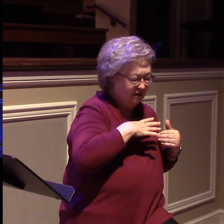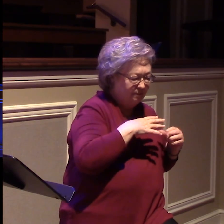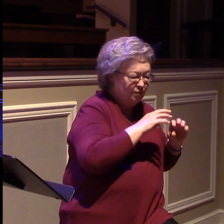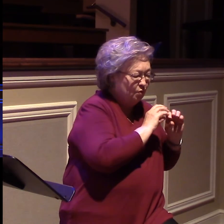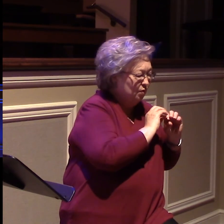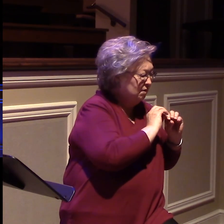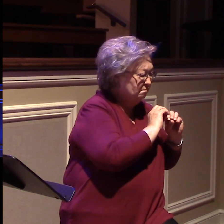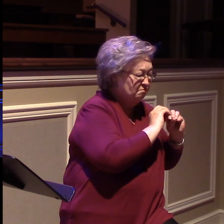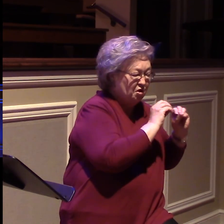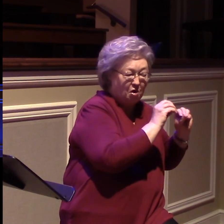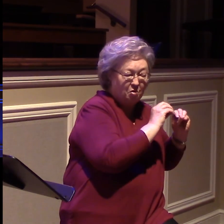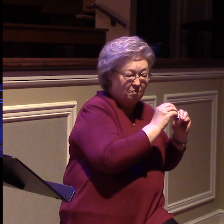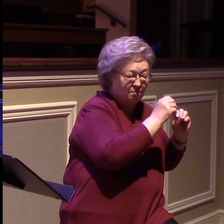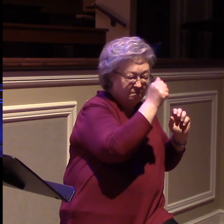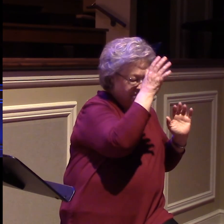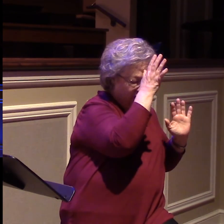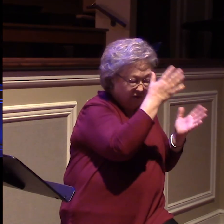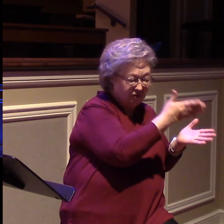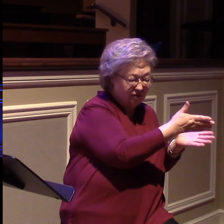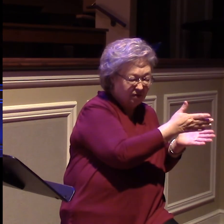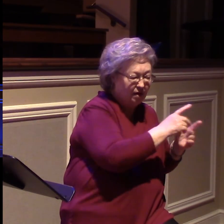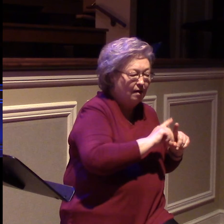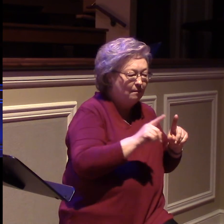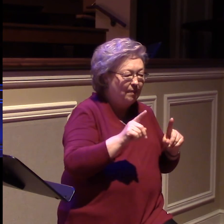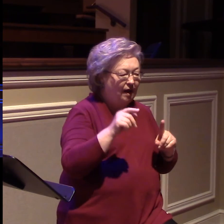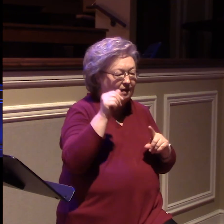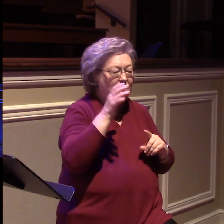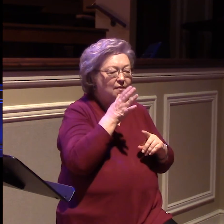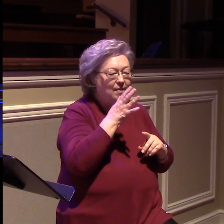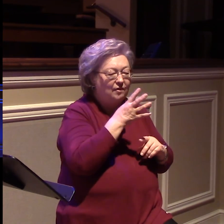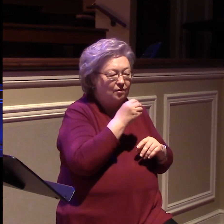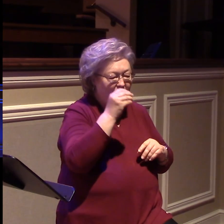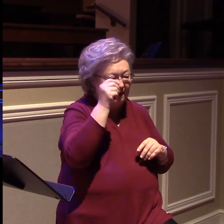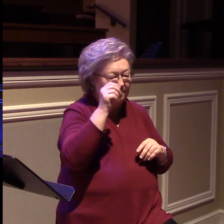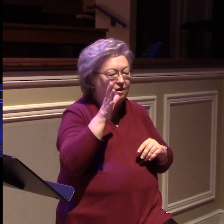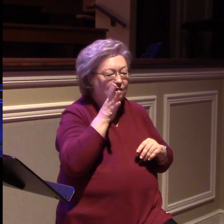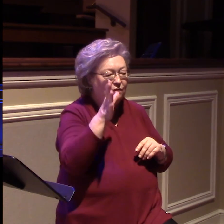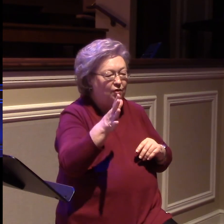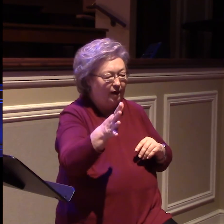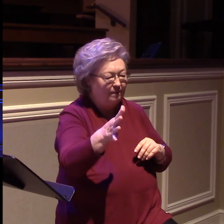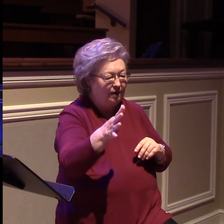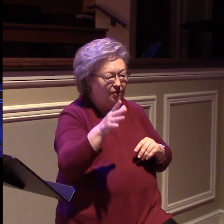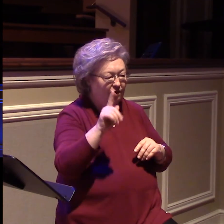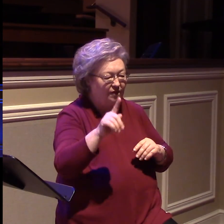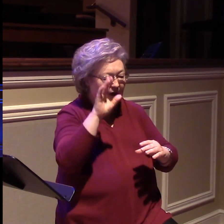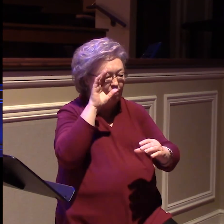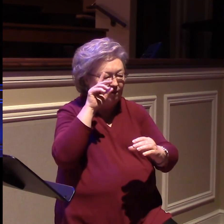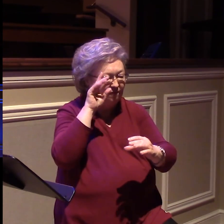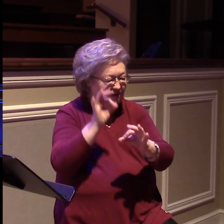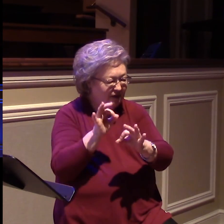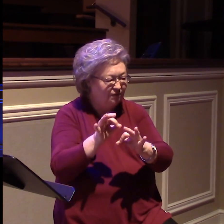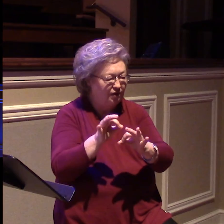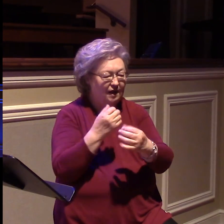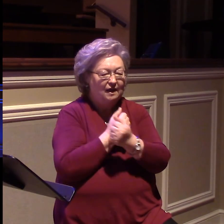But through the faithfulness of his mother and grandmother, that's what 2 Timothy says, through their faithfulness and their love of Jesus, even